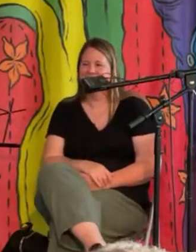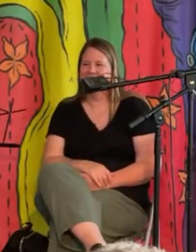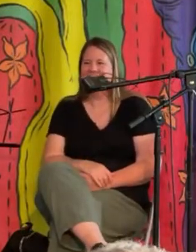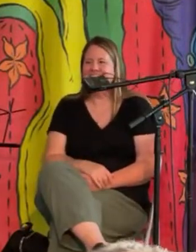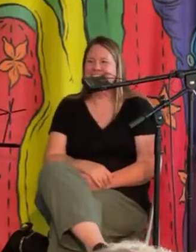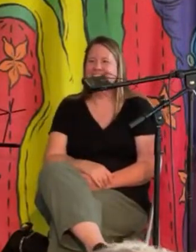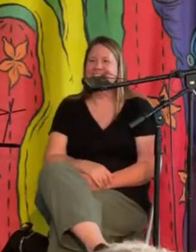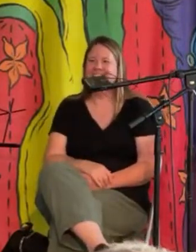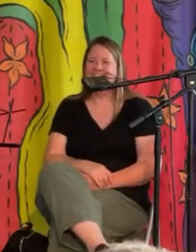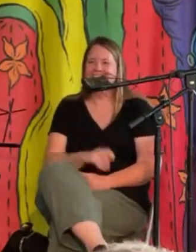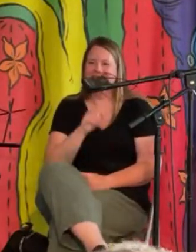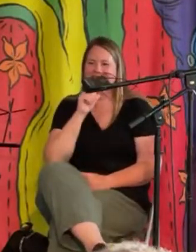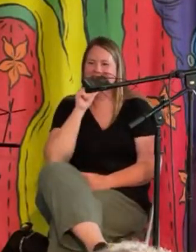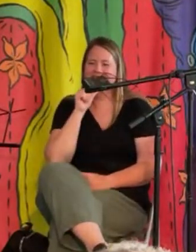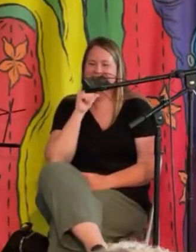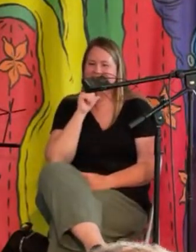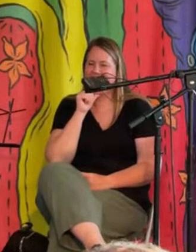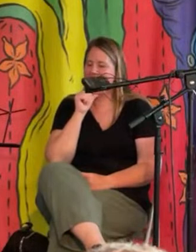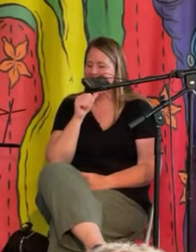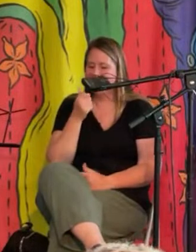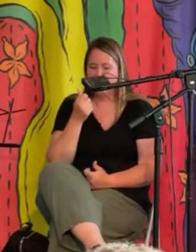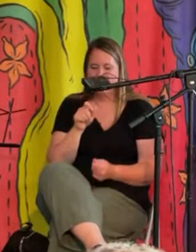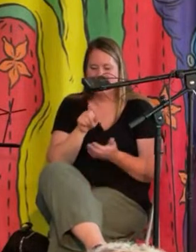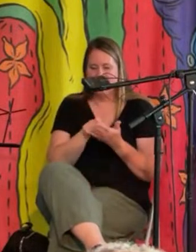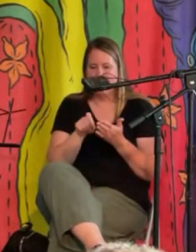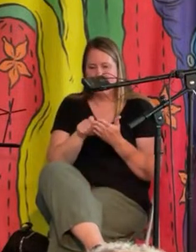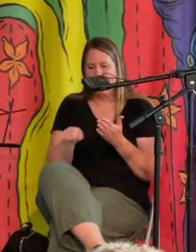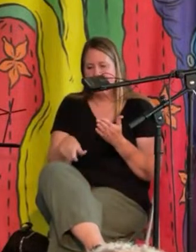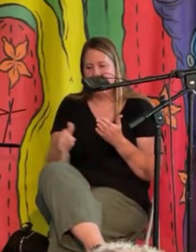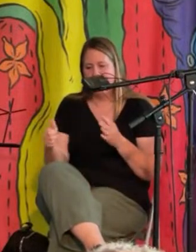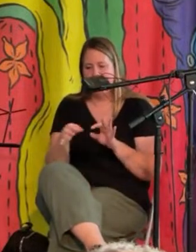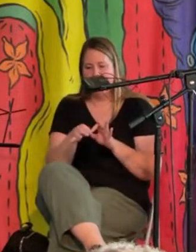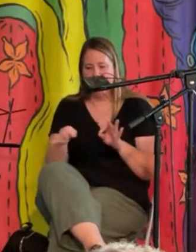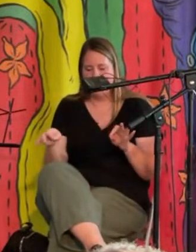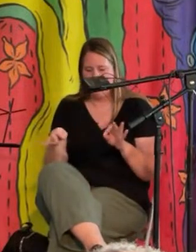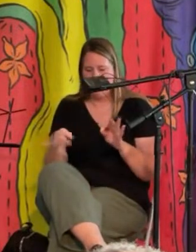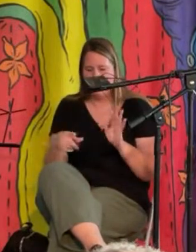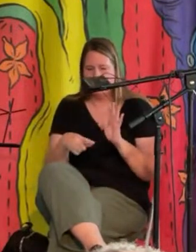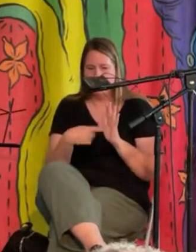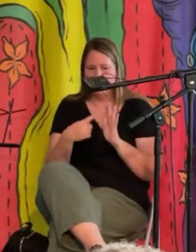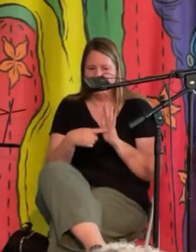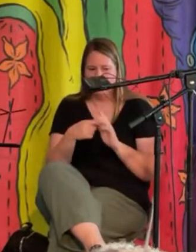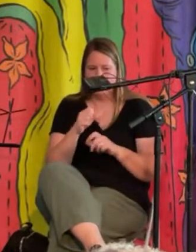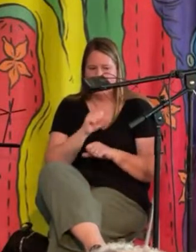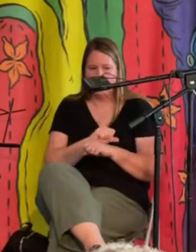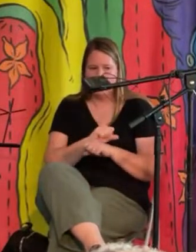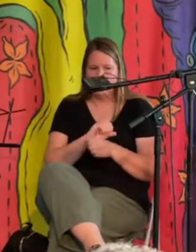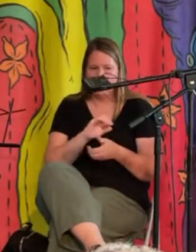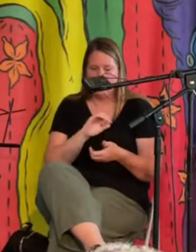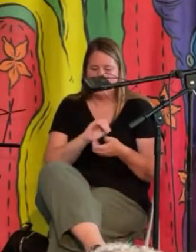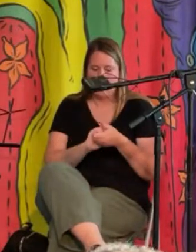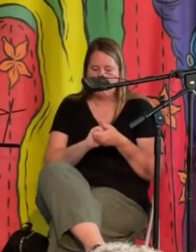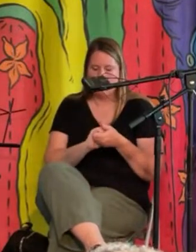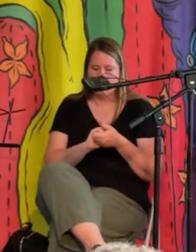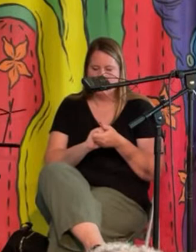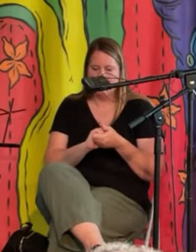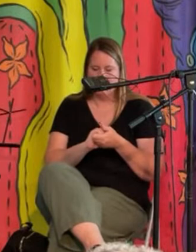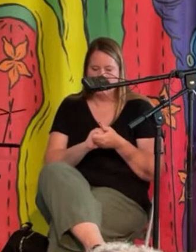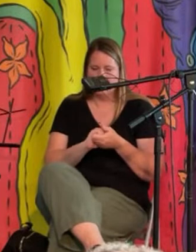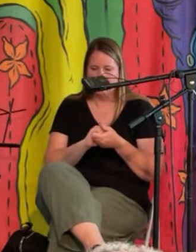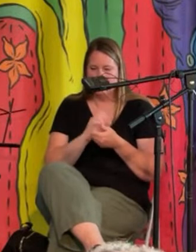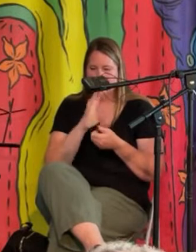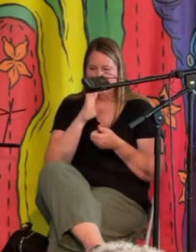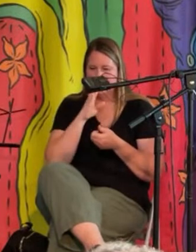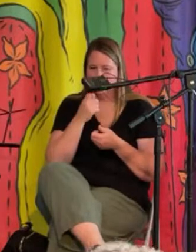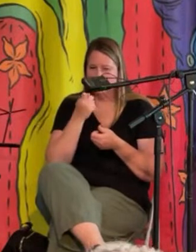I don't try to write in other languages. I've written, sometimes I work collaboratively with, like I speak a bit of